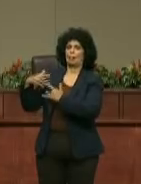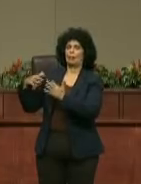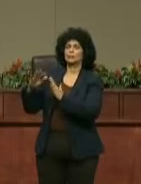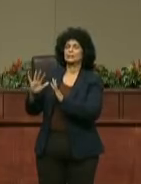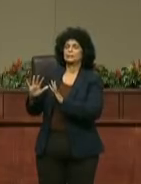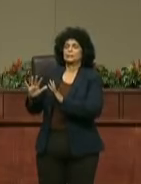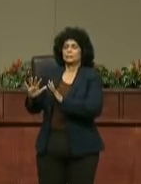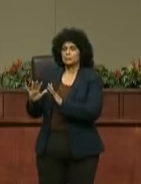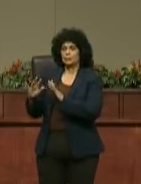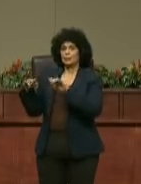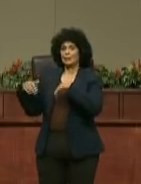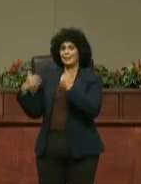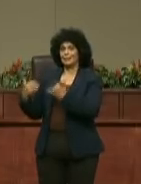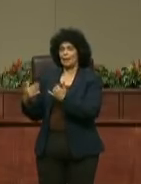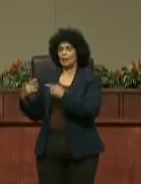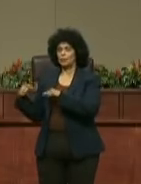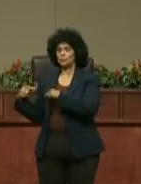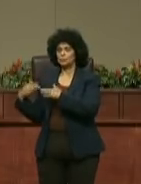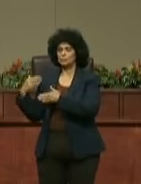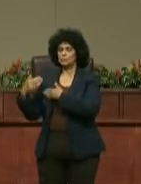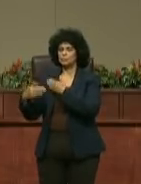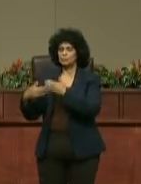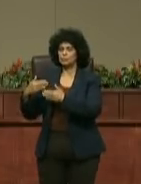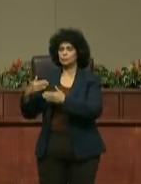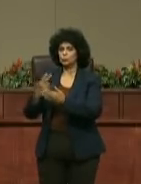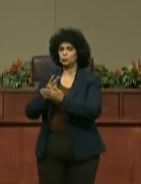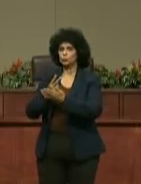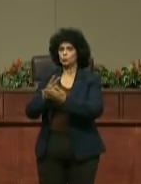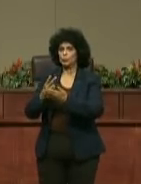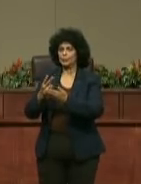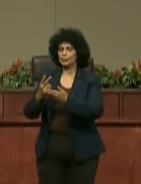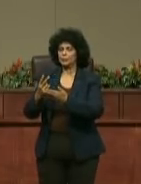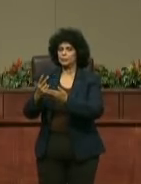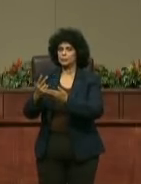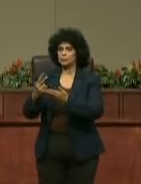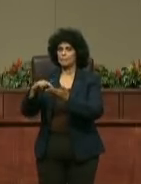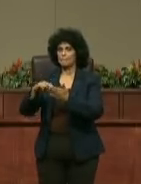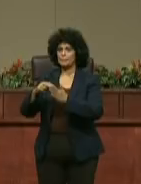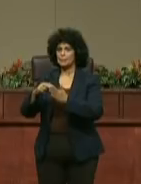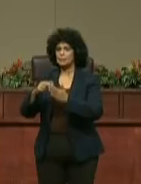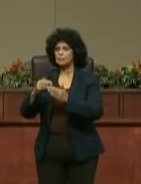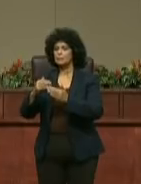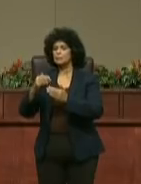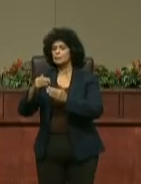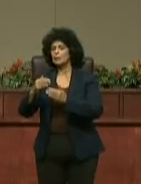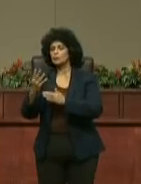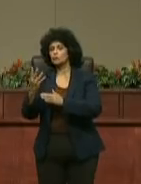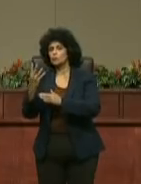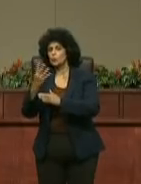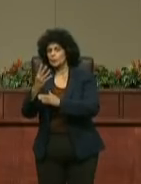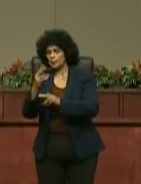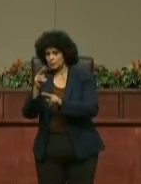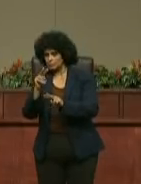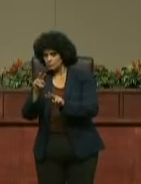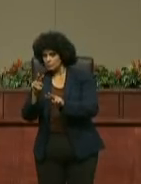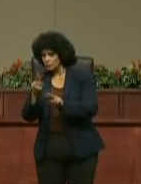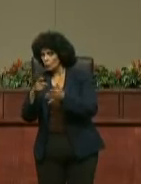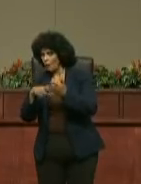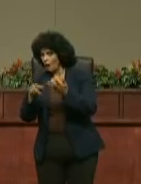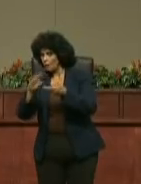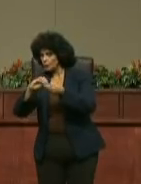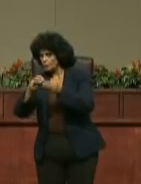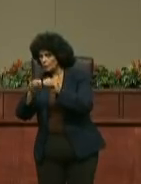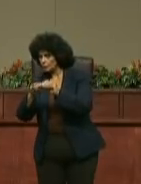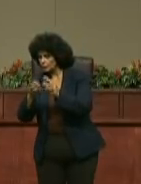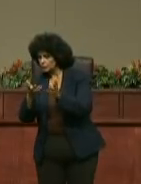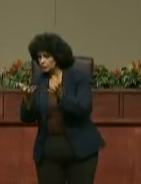4 days, the numbers that we will review and evaluate will set the stage for some